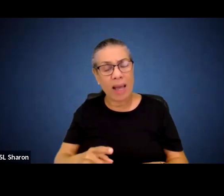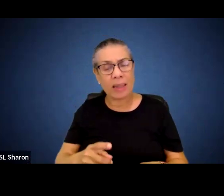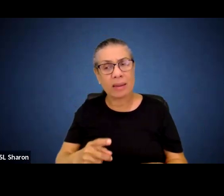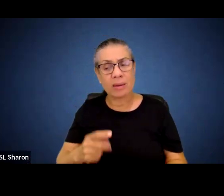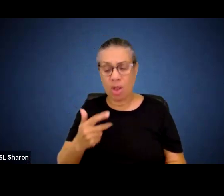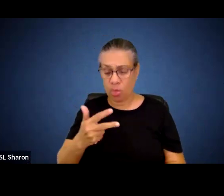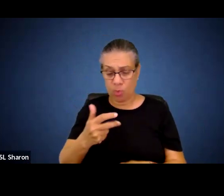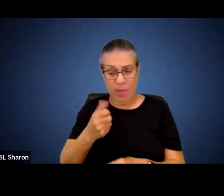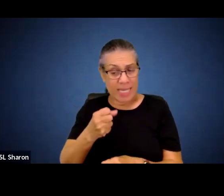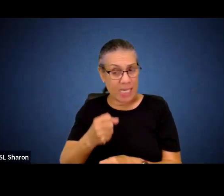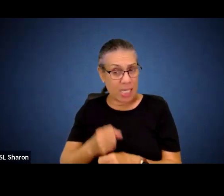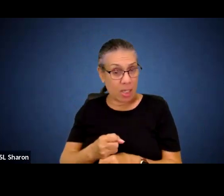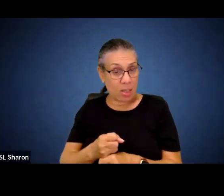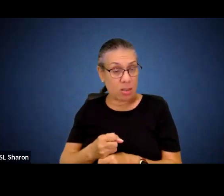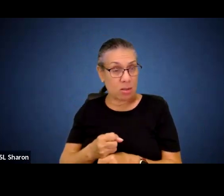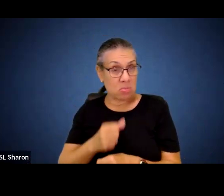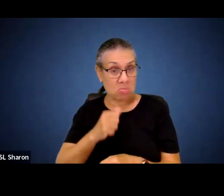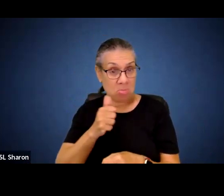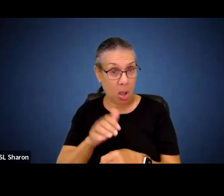3-year implementation of